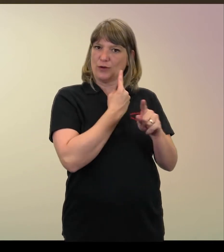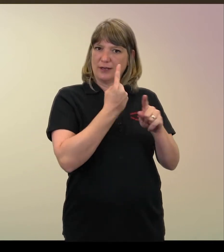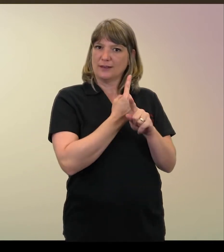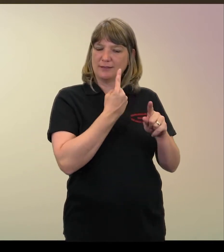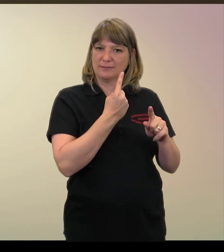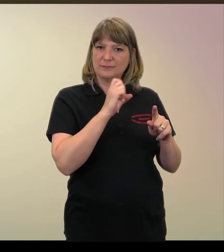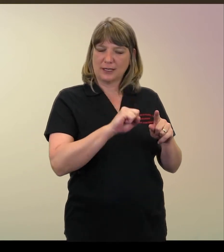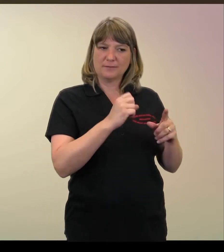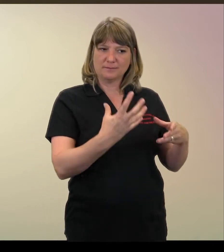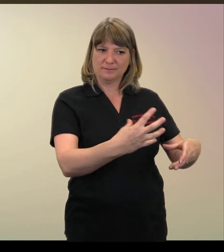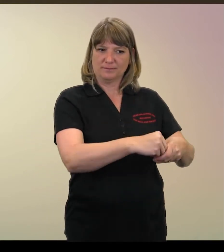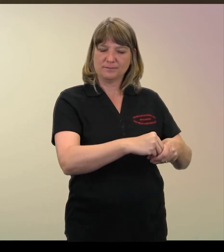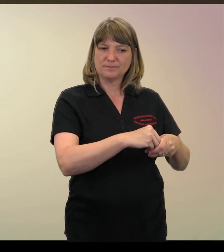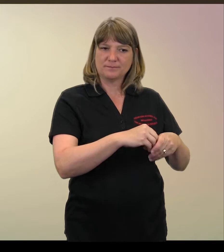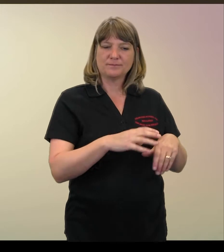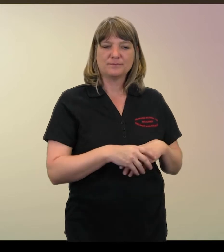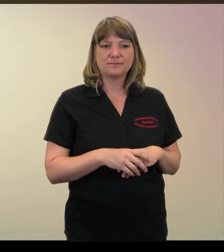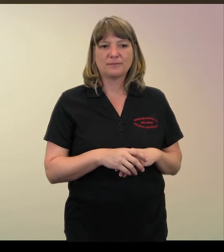appropriately.